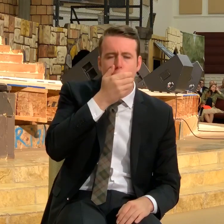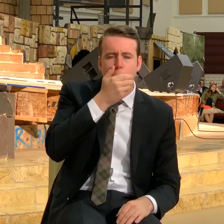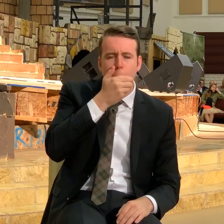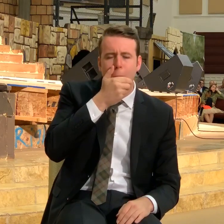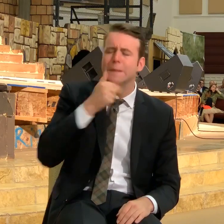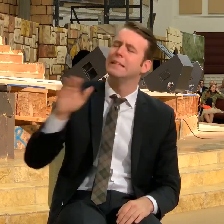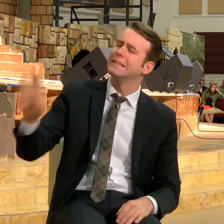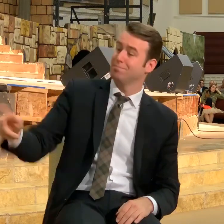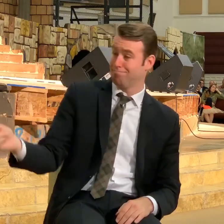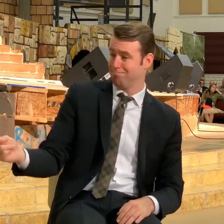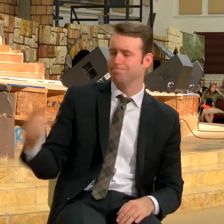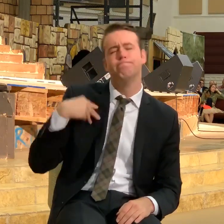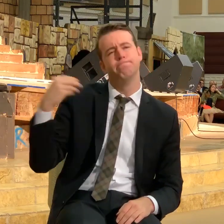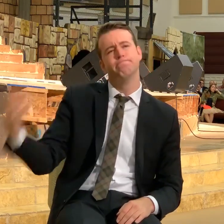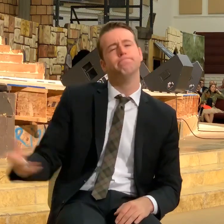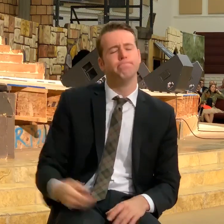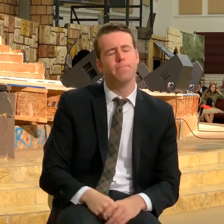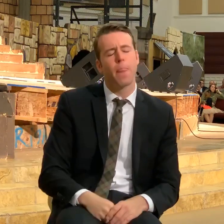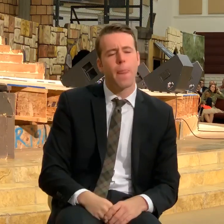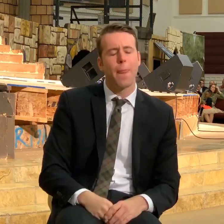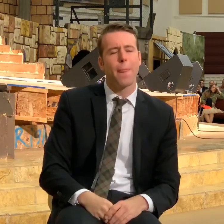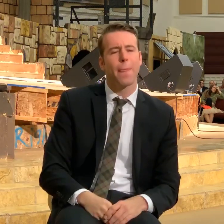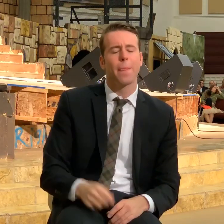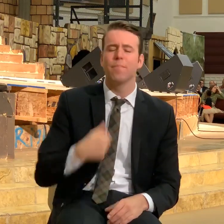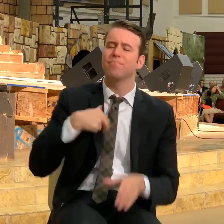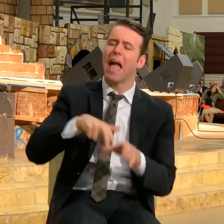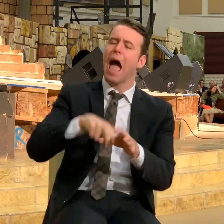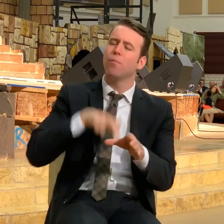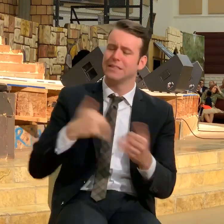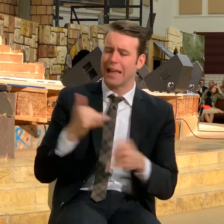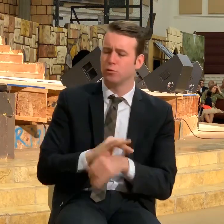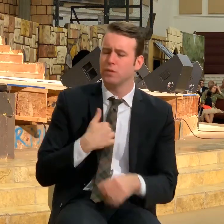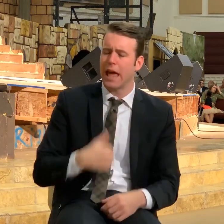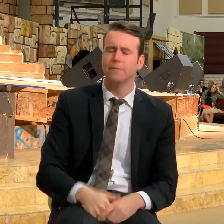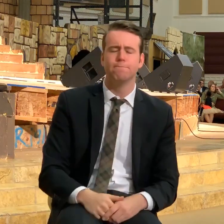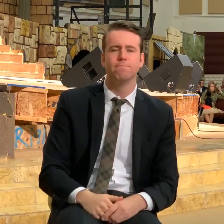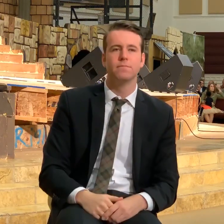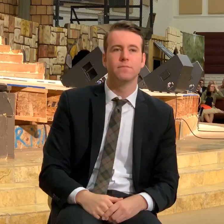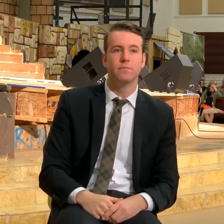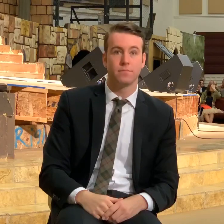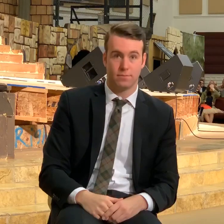here's the deal, guys. I'm resigning tonight.